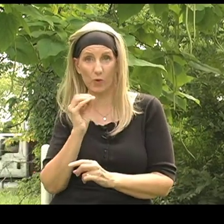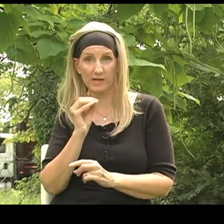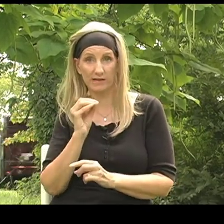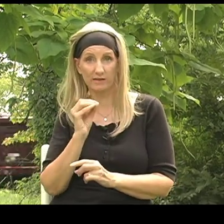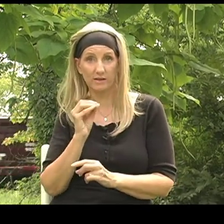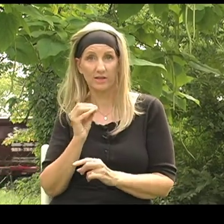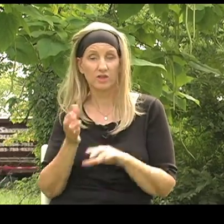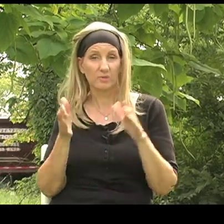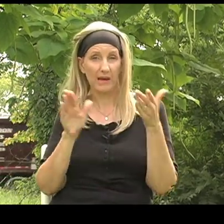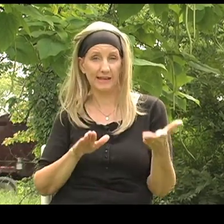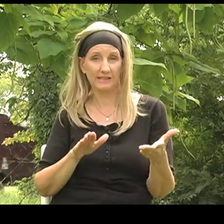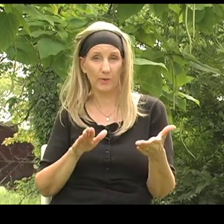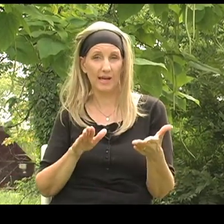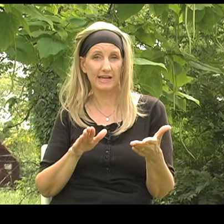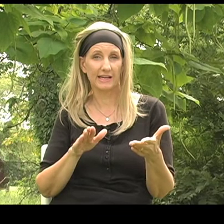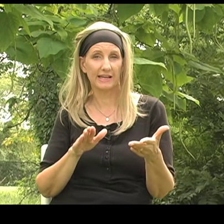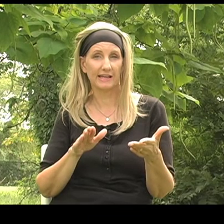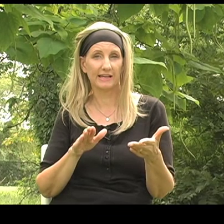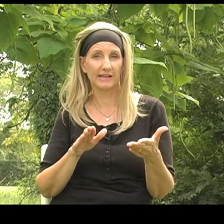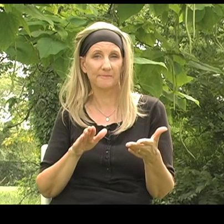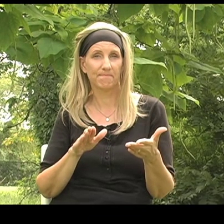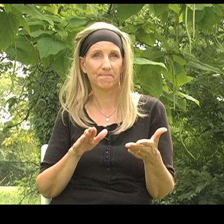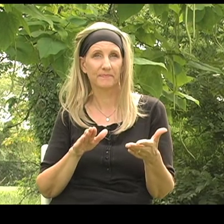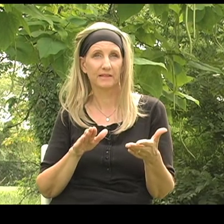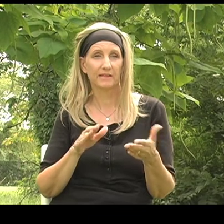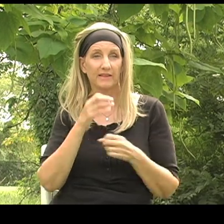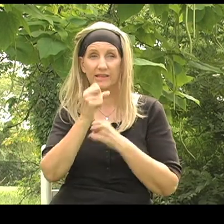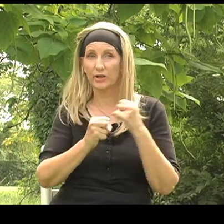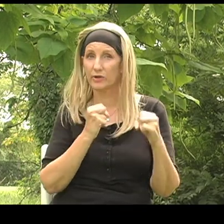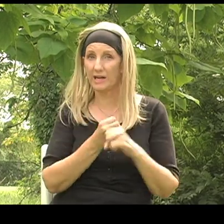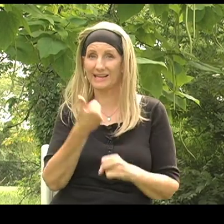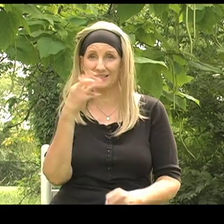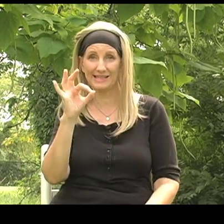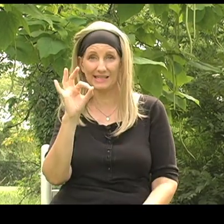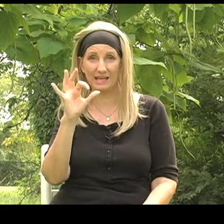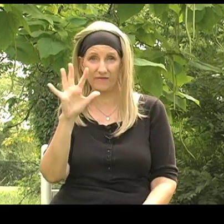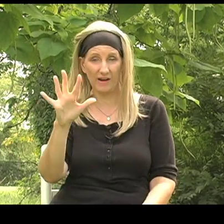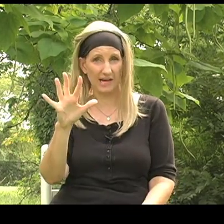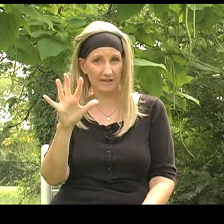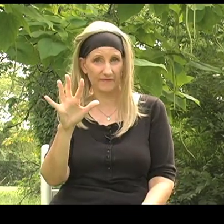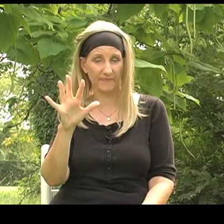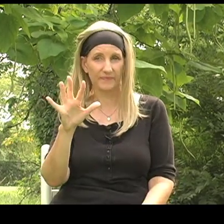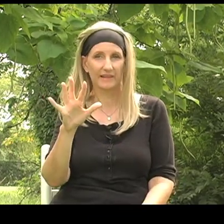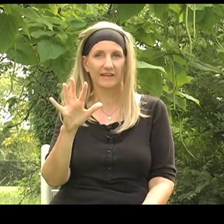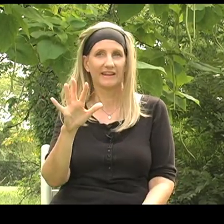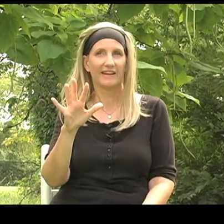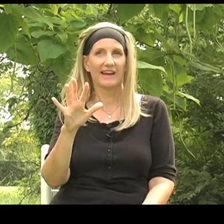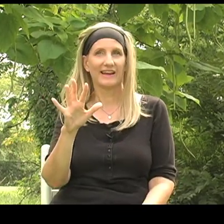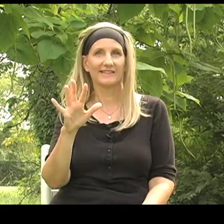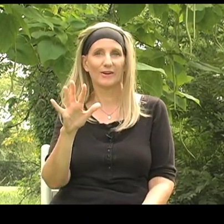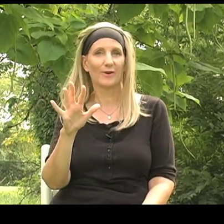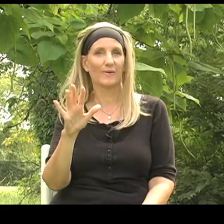40. She passed away in the year 1995. And so